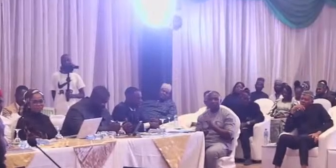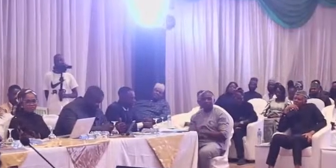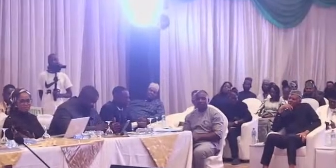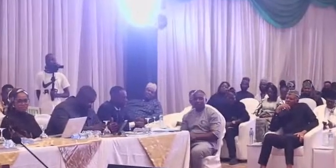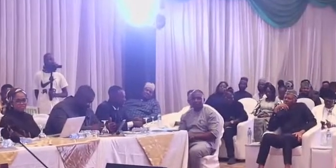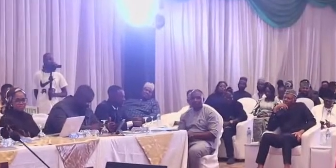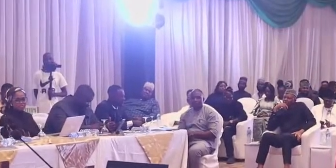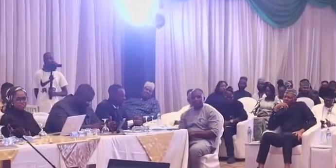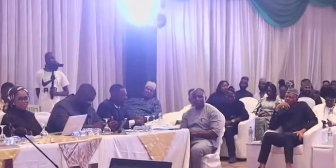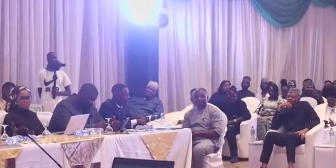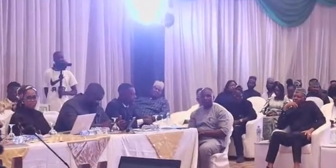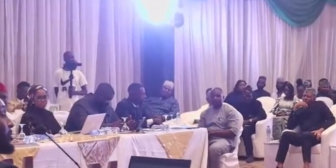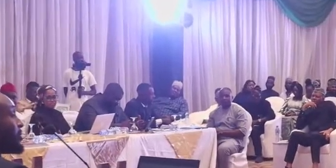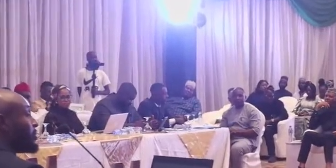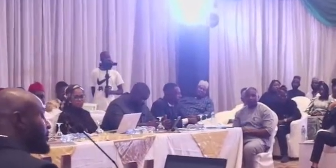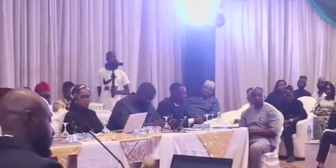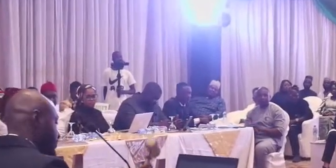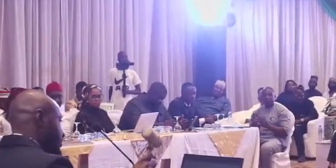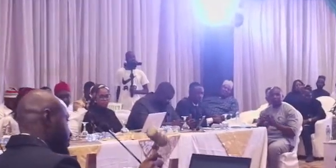Schedules.